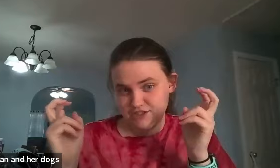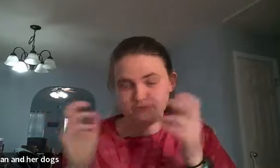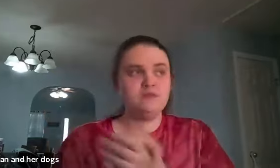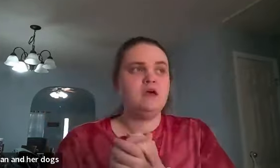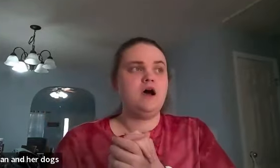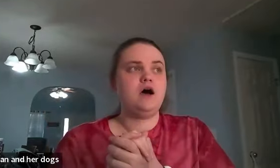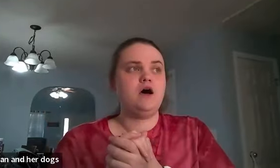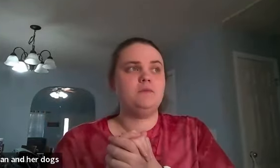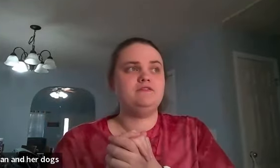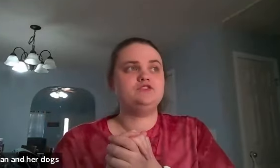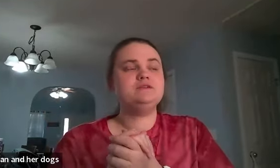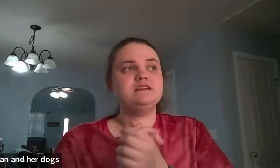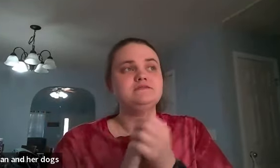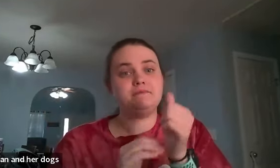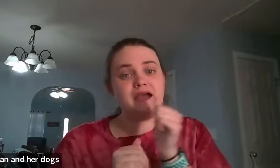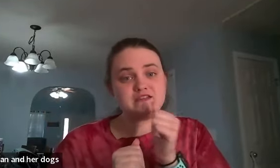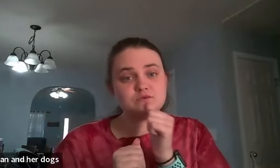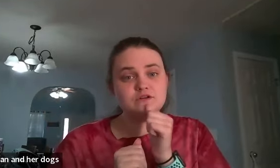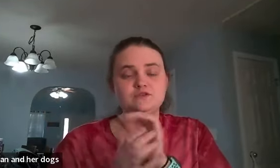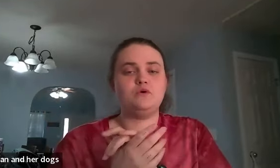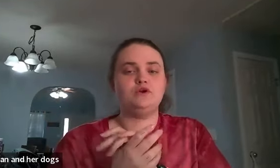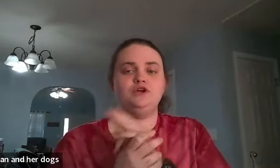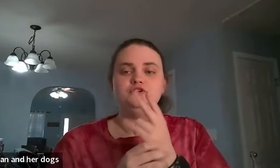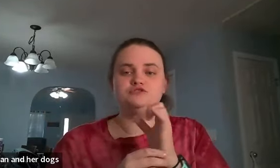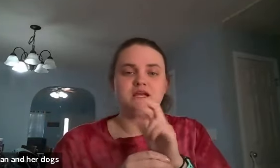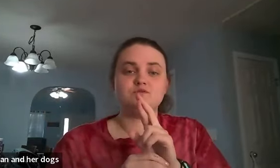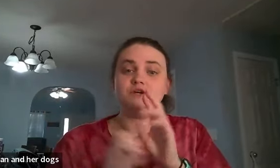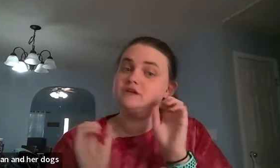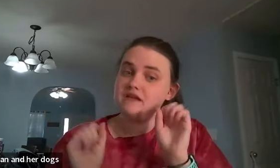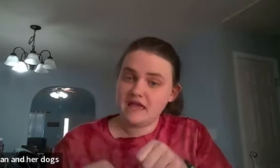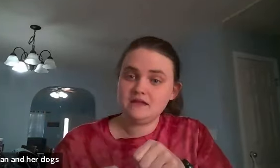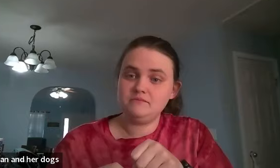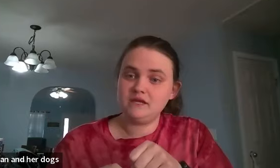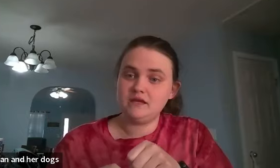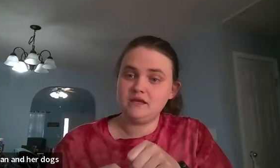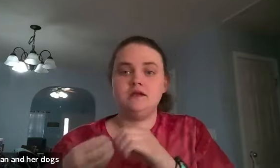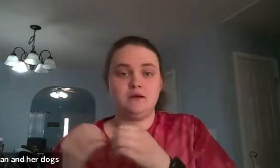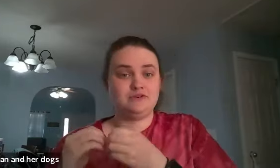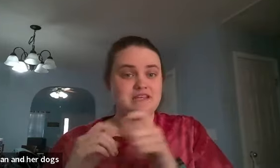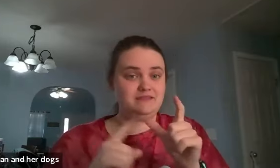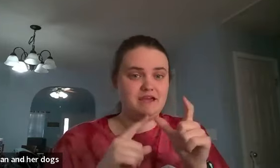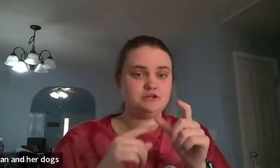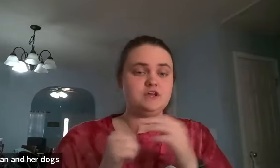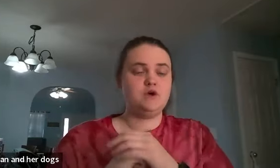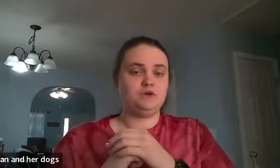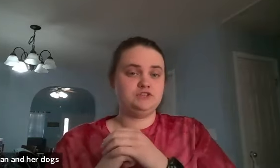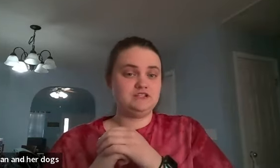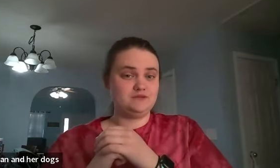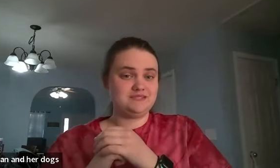issue. If you're doing stuff like passwords or, you know, usernames where it can be numbers and letters, what you can do is the